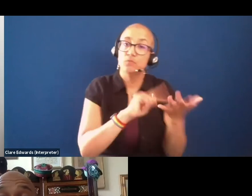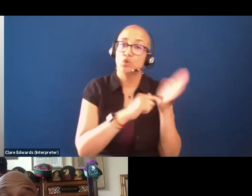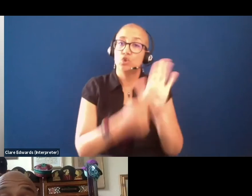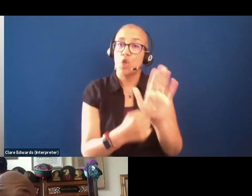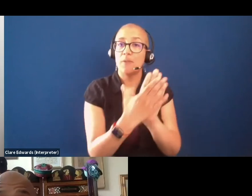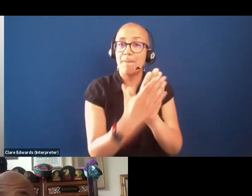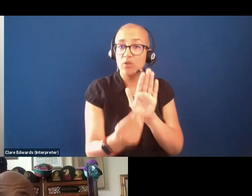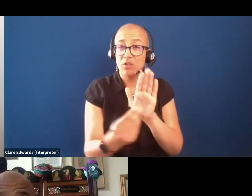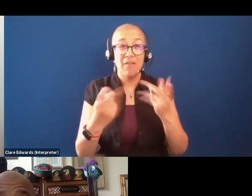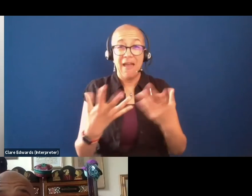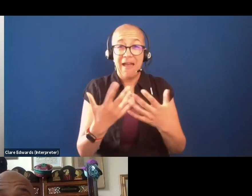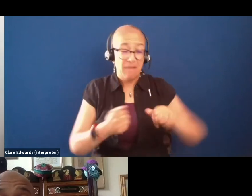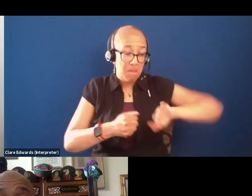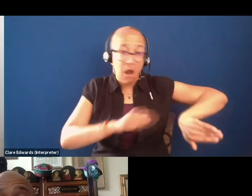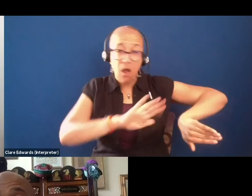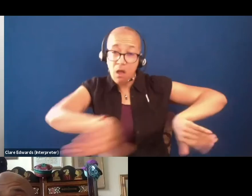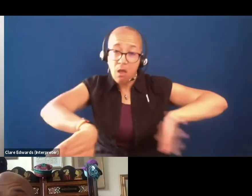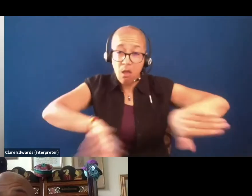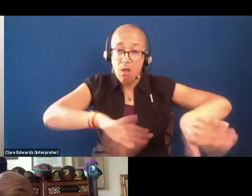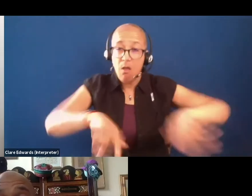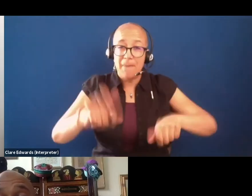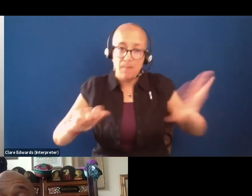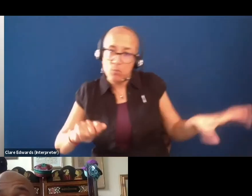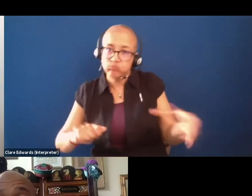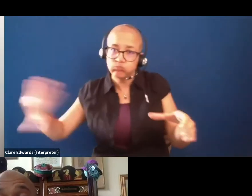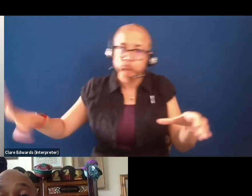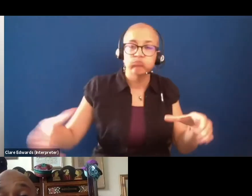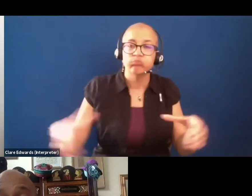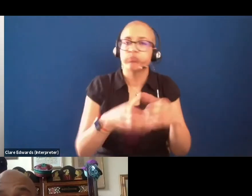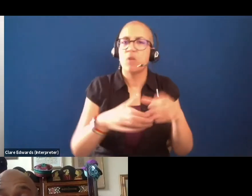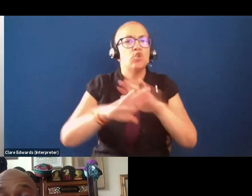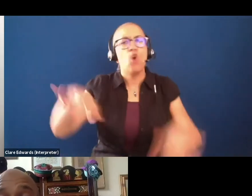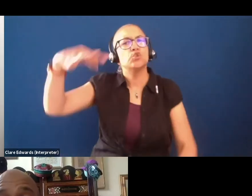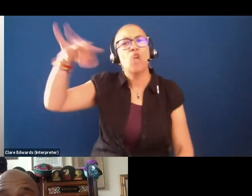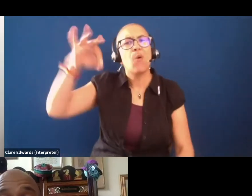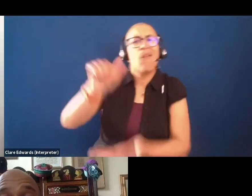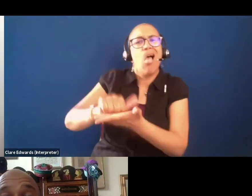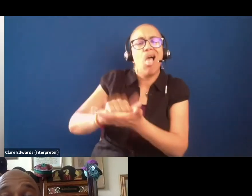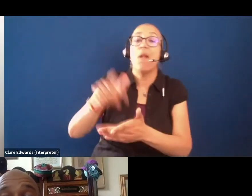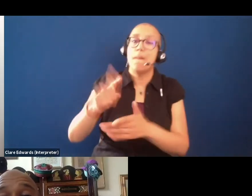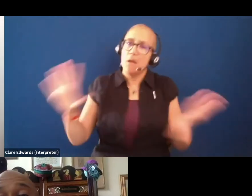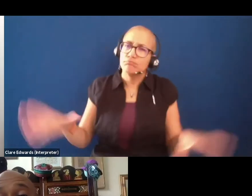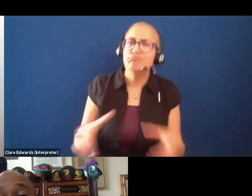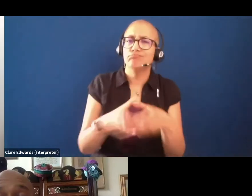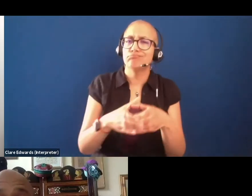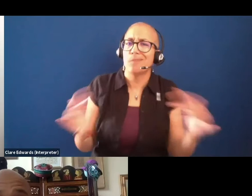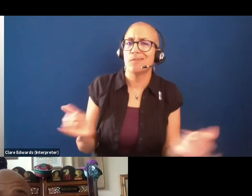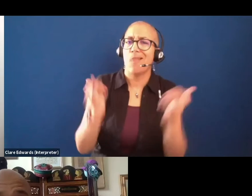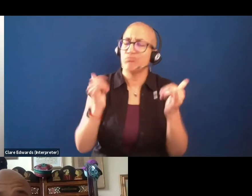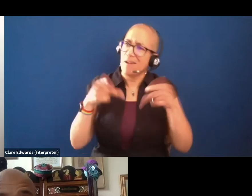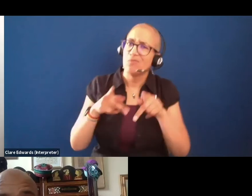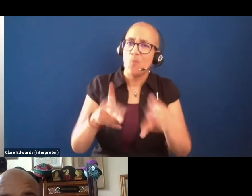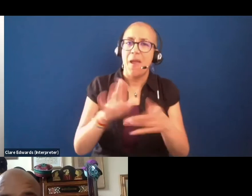systemically marginalised people in a non-tokenizing, embodied, celebratory fashion that has long-lasting